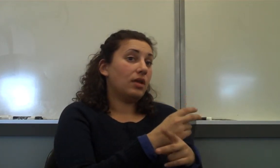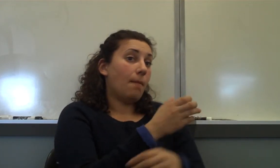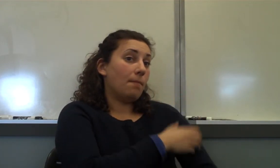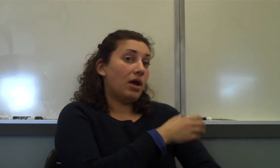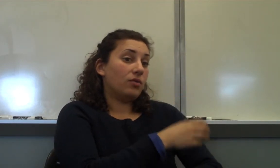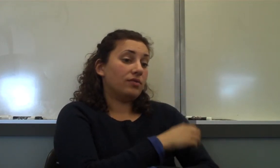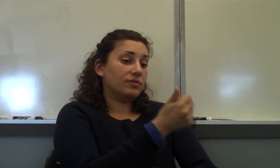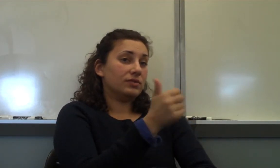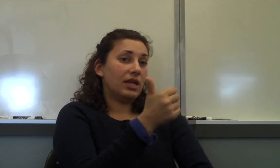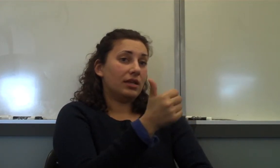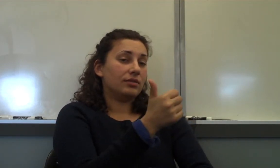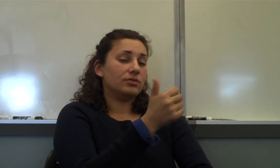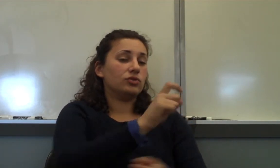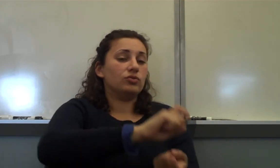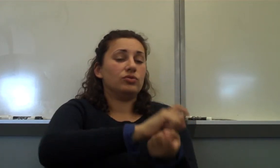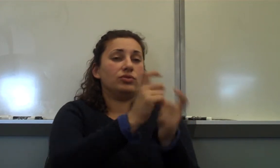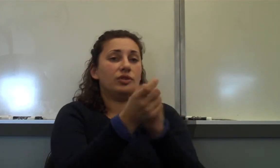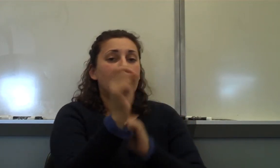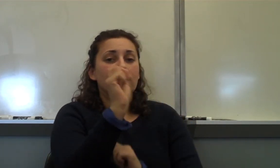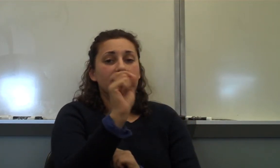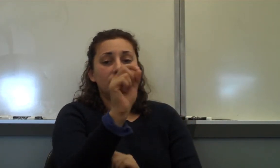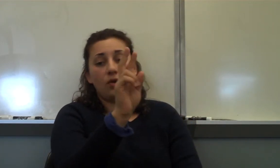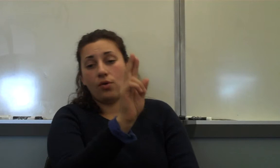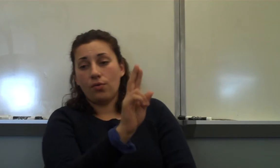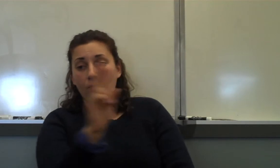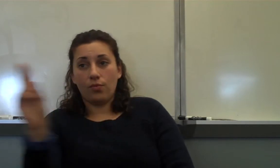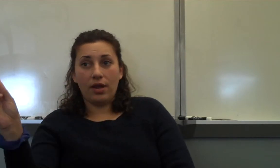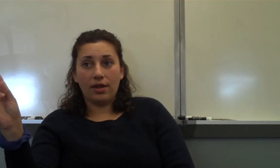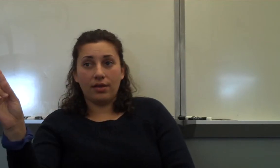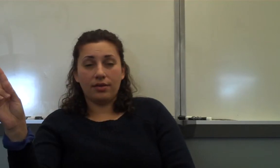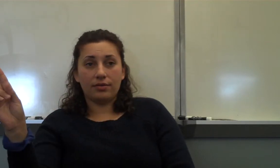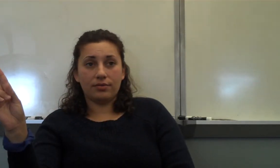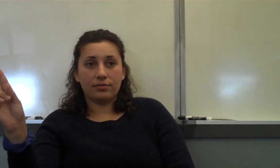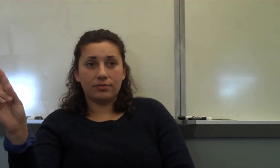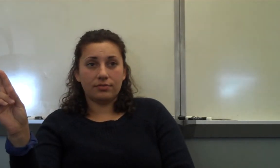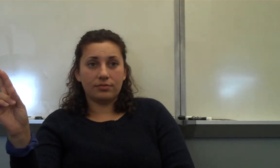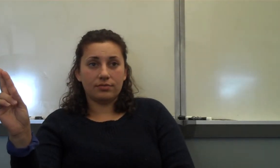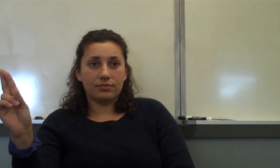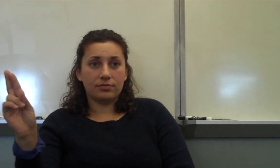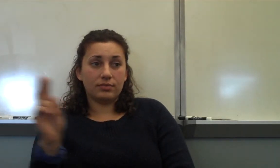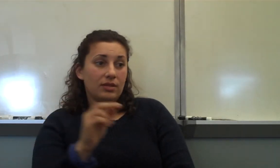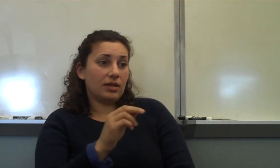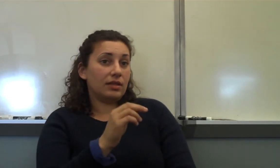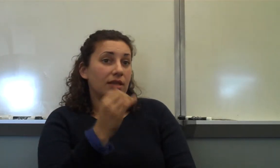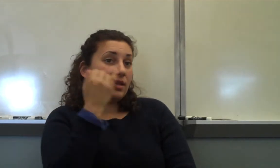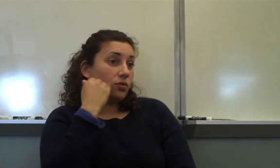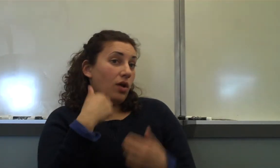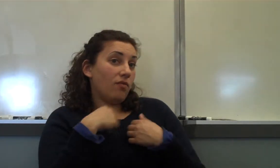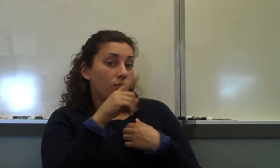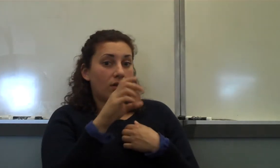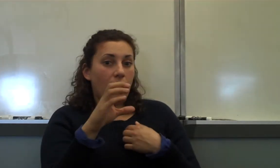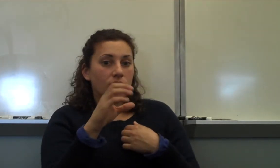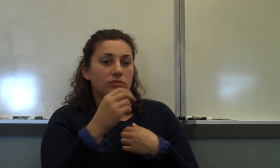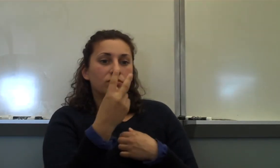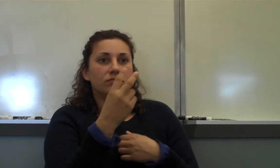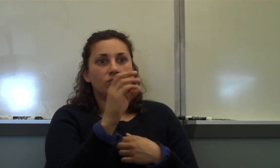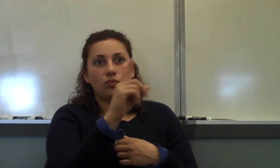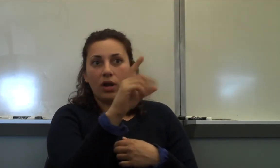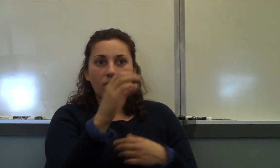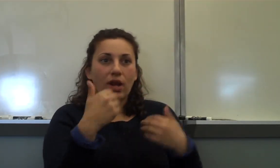to the right, the same number of zeros that you have in the power of 10. When you're multiplying by a power of 1/10, you shift it